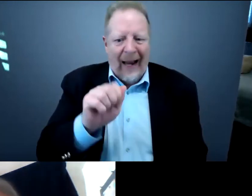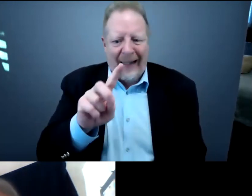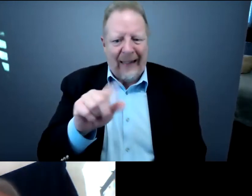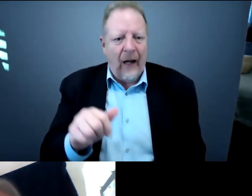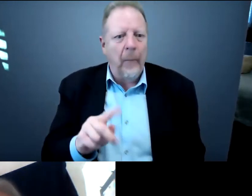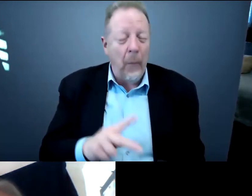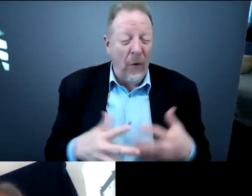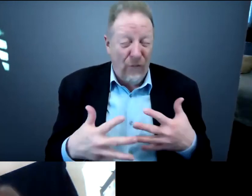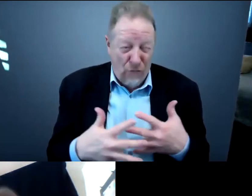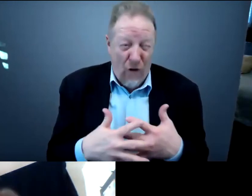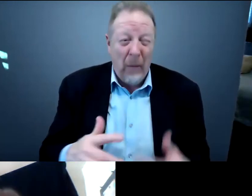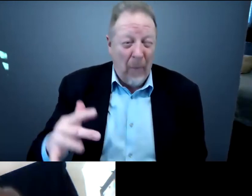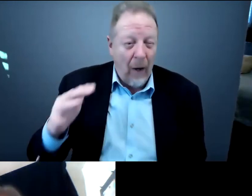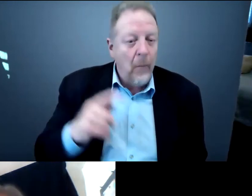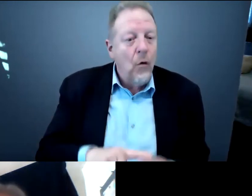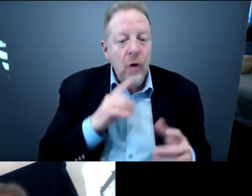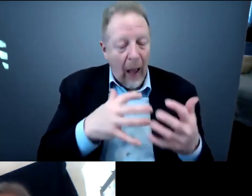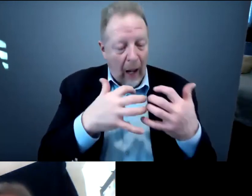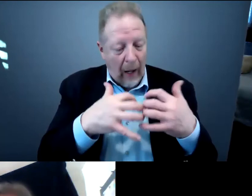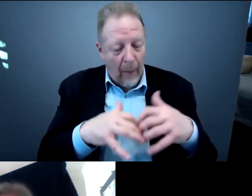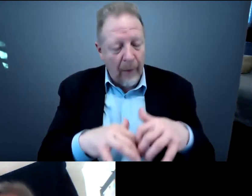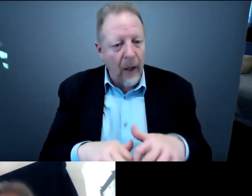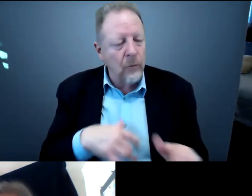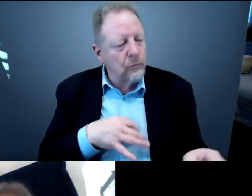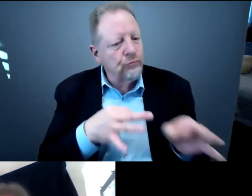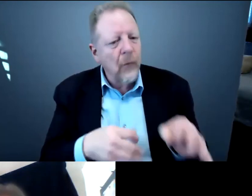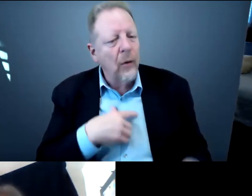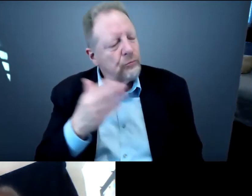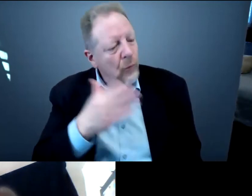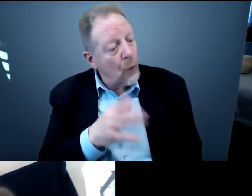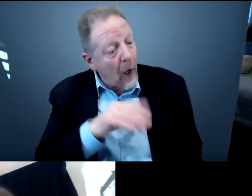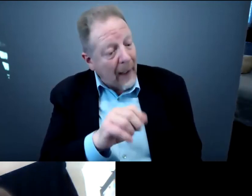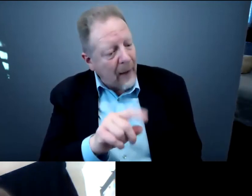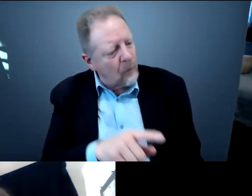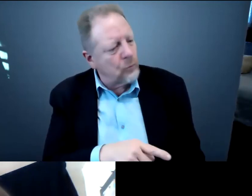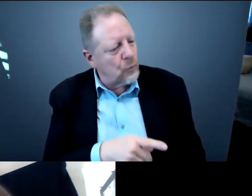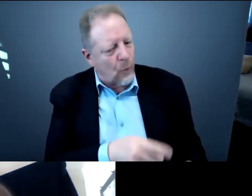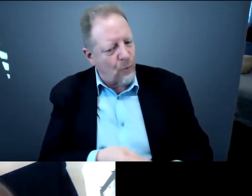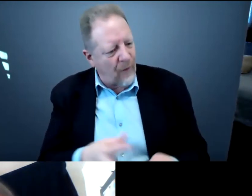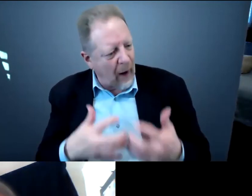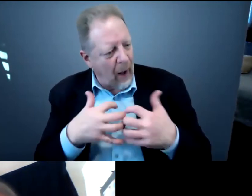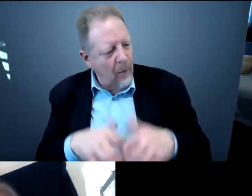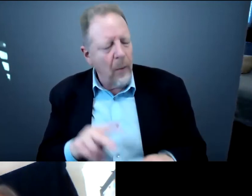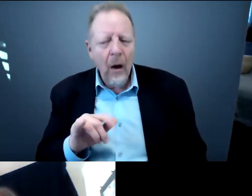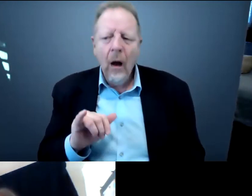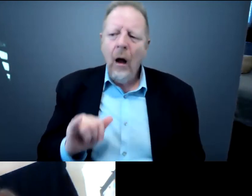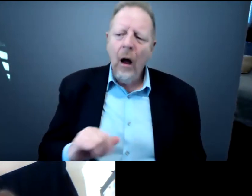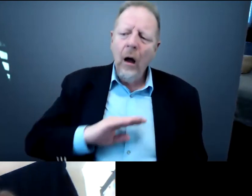accommodation costs nothing or very, very little, if they just, you know, think it through.